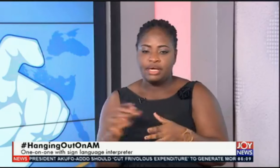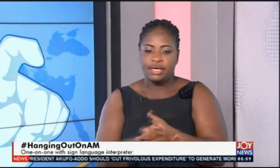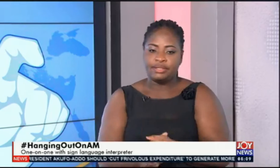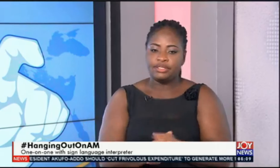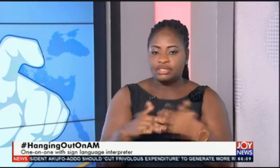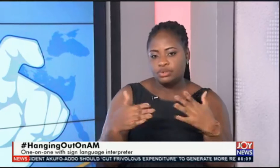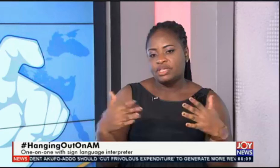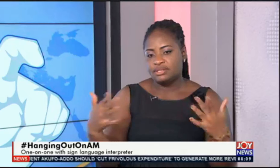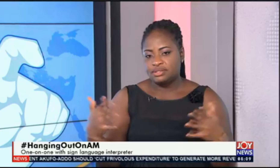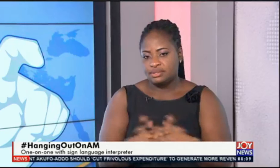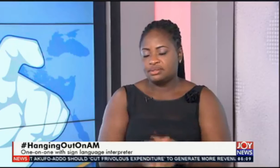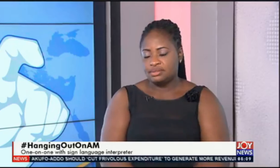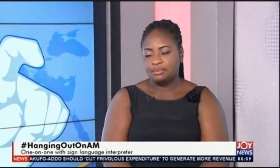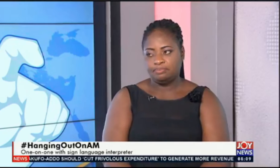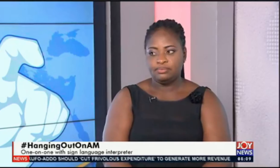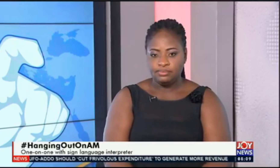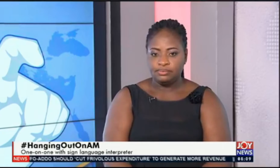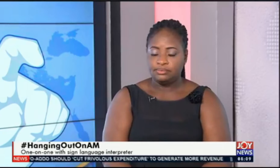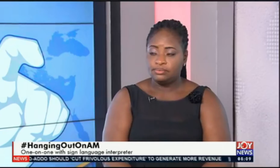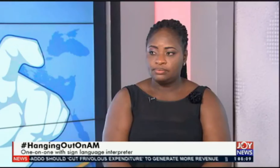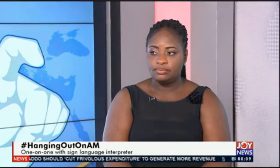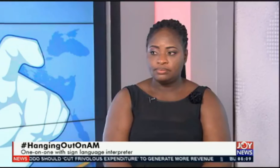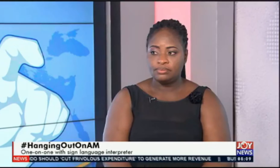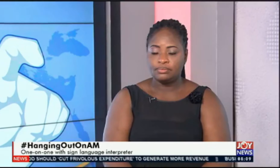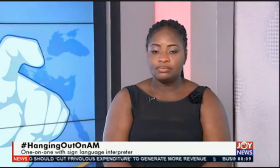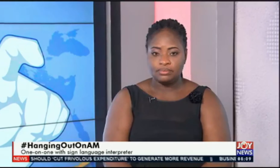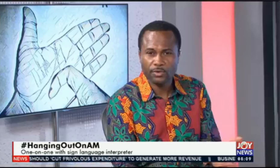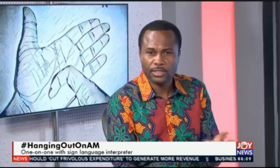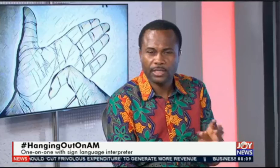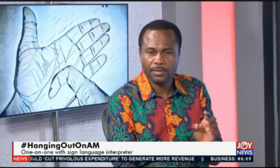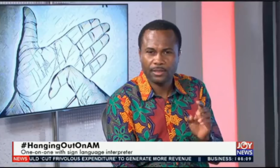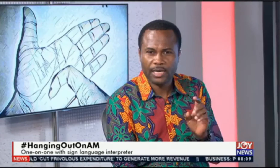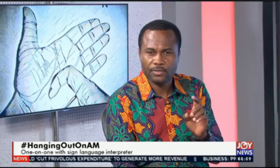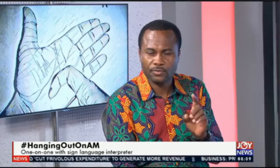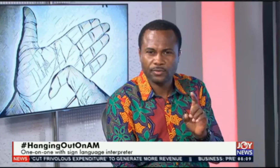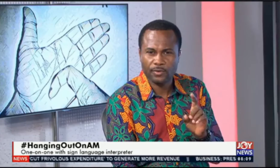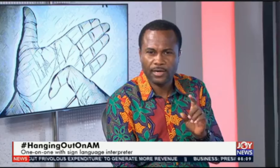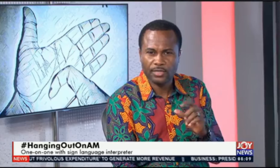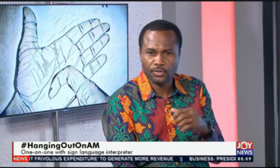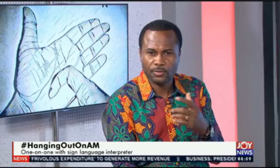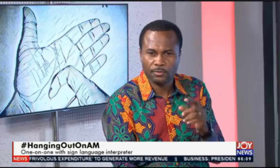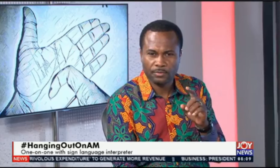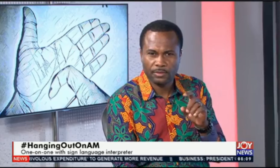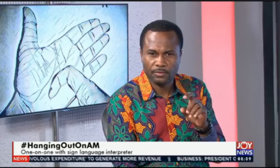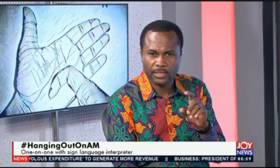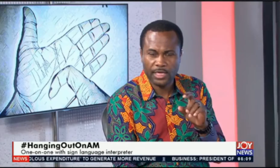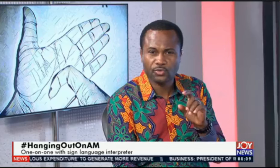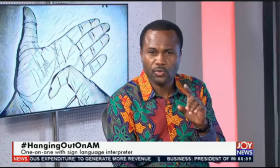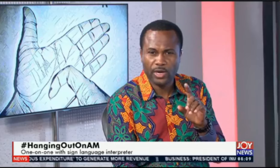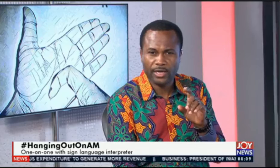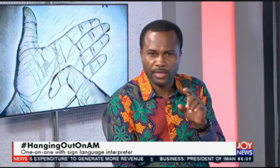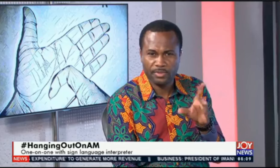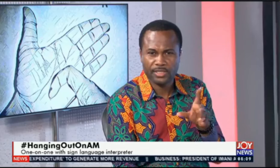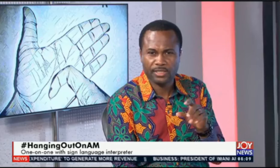words, okay. And then you start with the sentences. Okay. Just not to put you on spot, can you take us